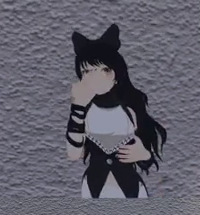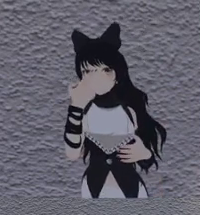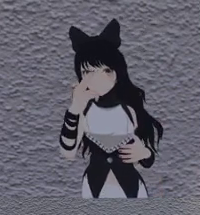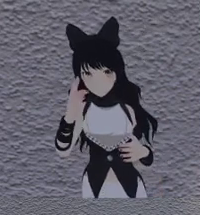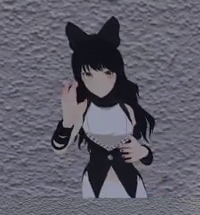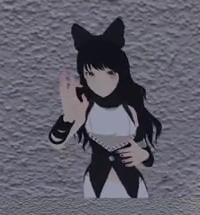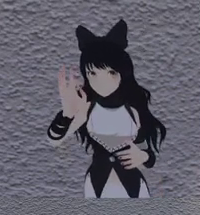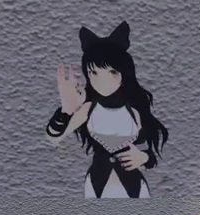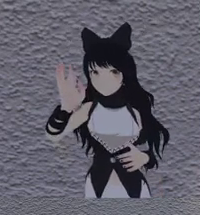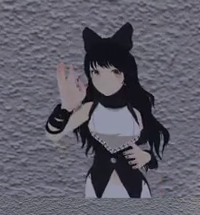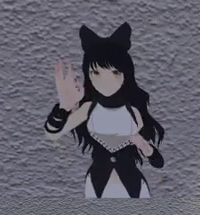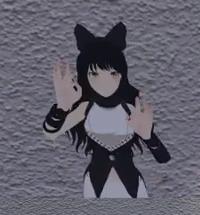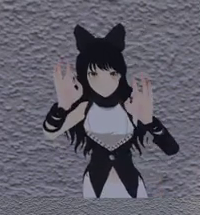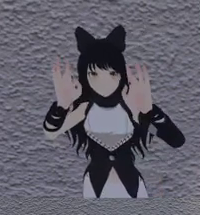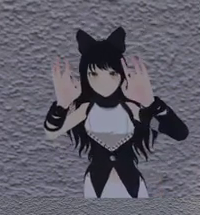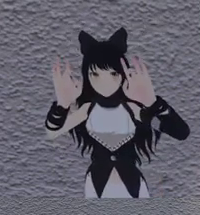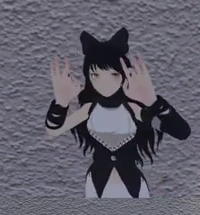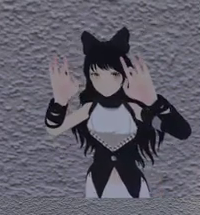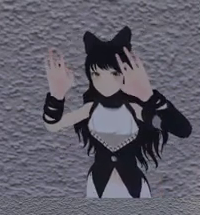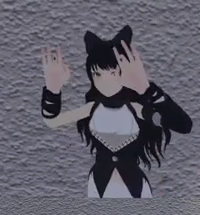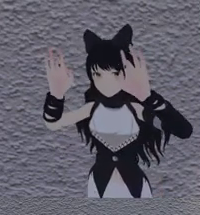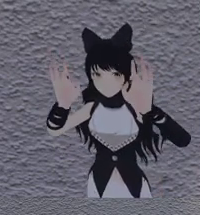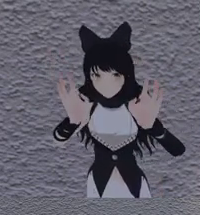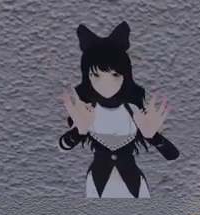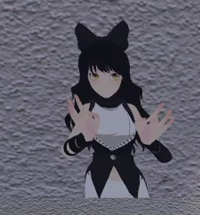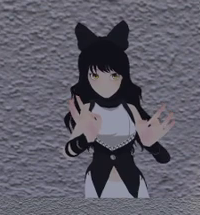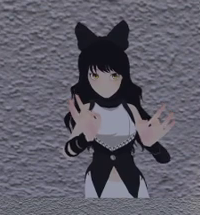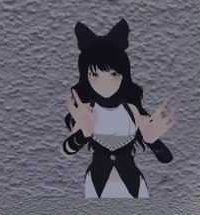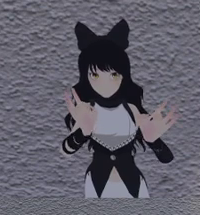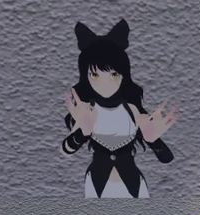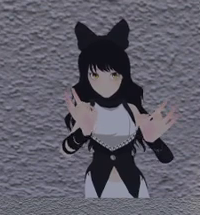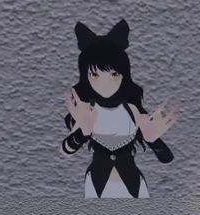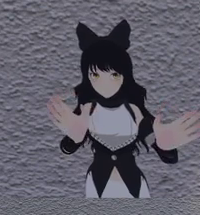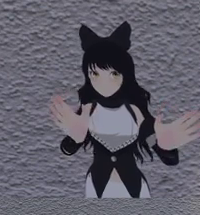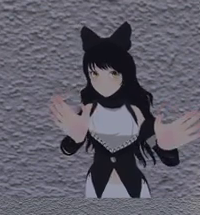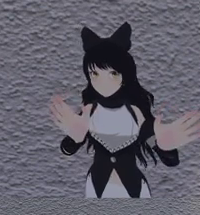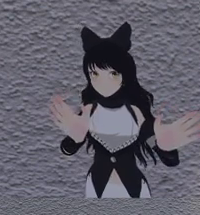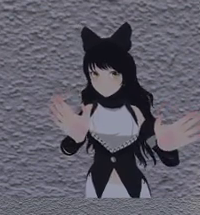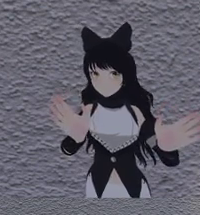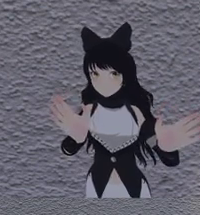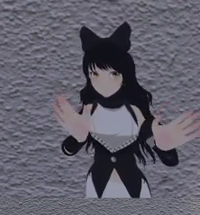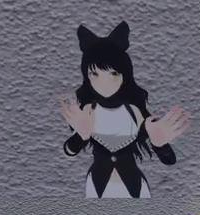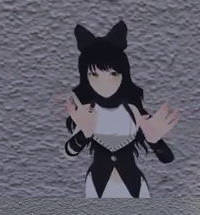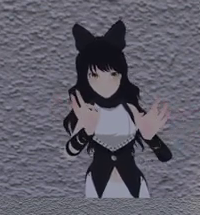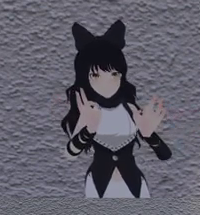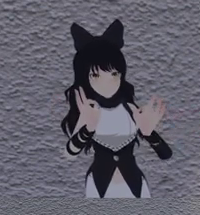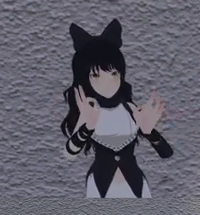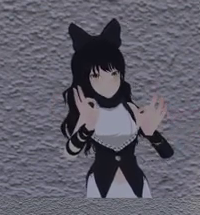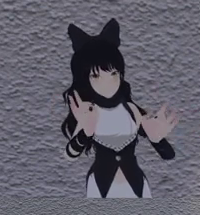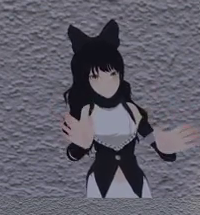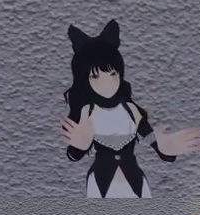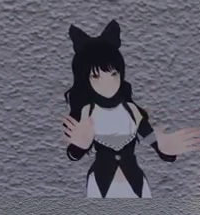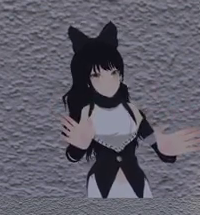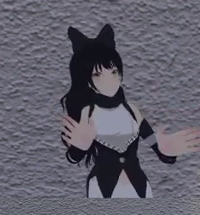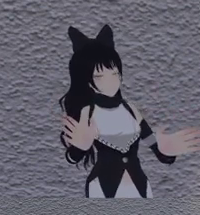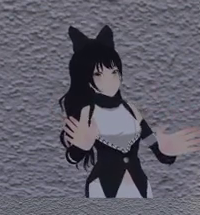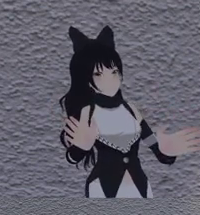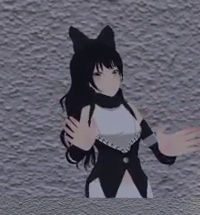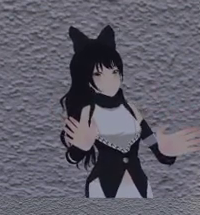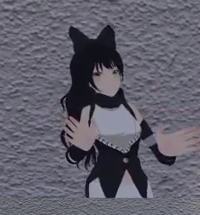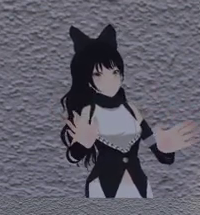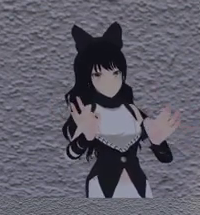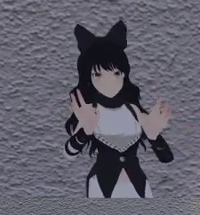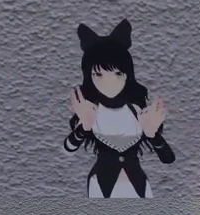Now this sign, what is it? Alright, so you're gonna have middle finger touching thumb. Don't just use rock and roll, and then you're gonna open